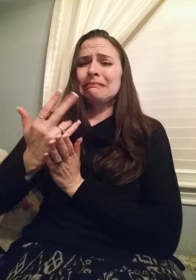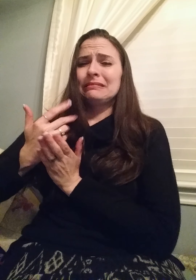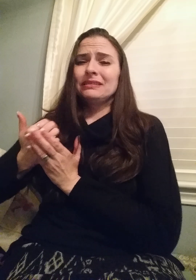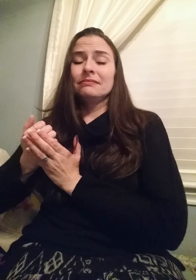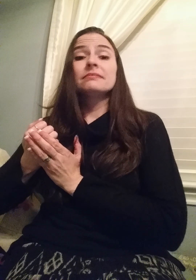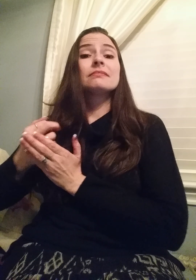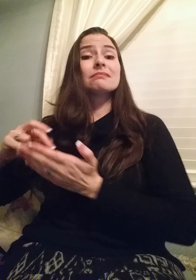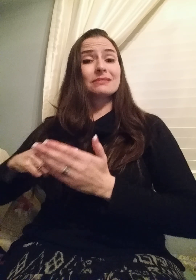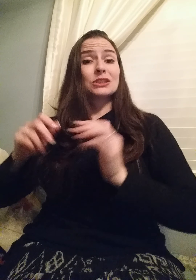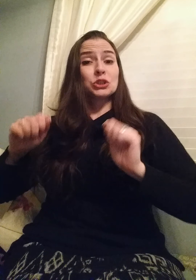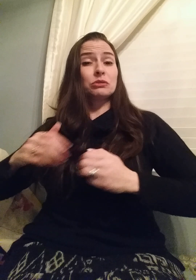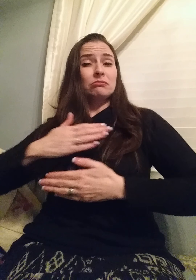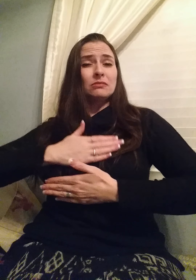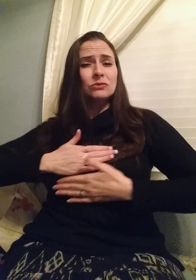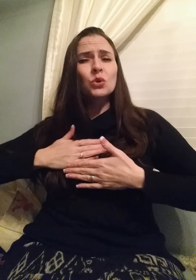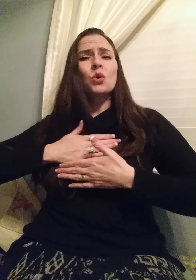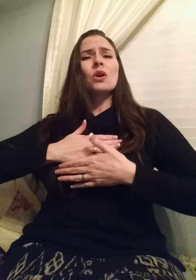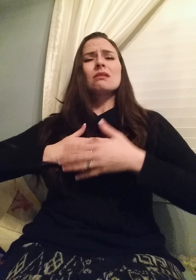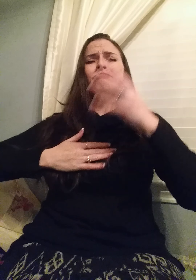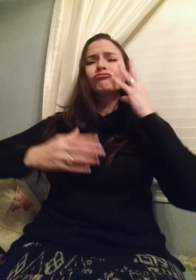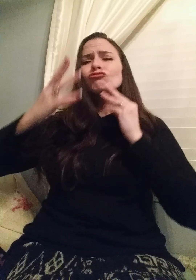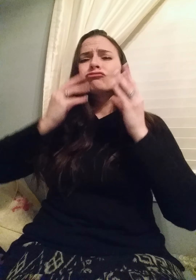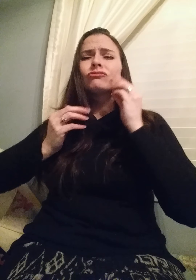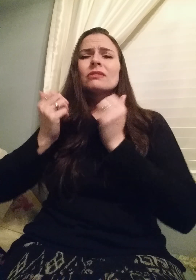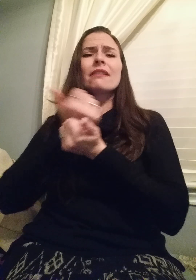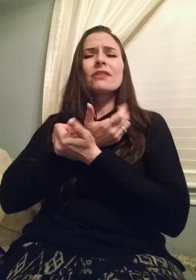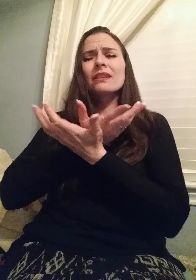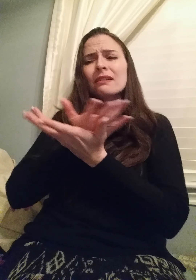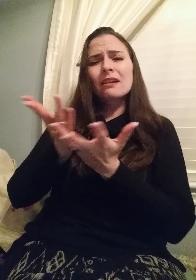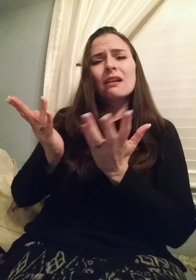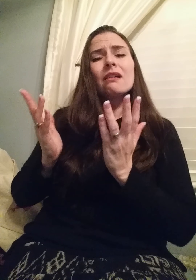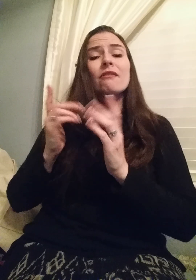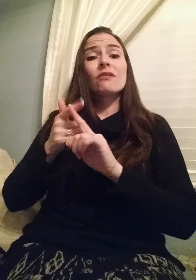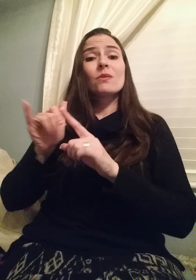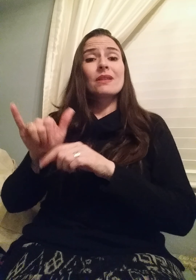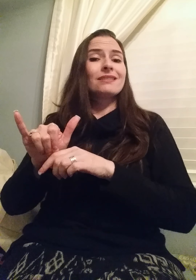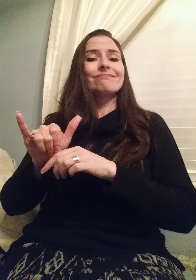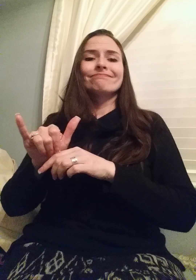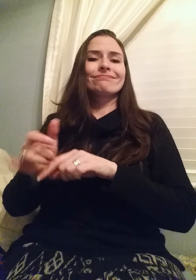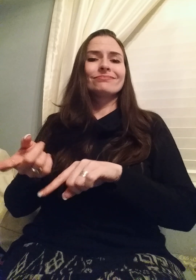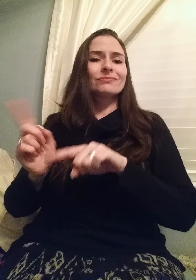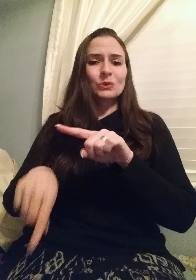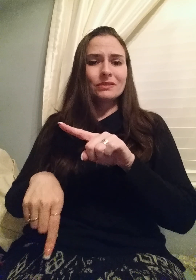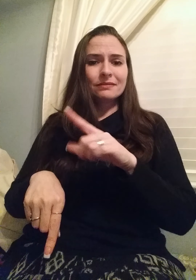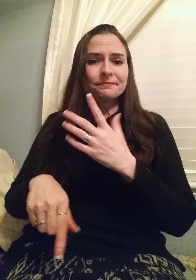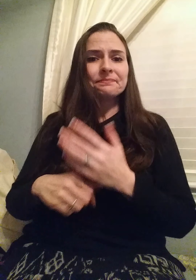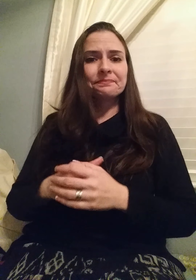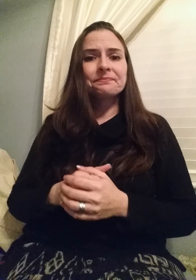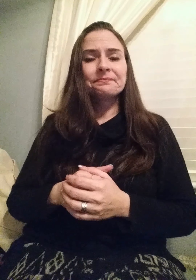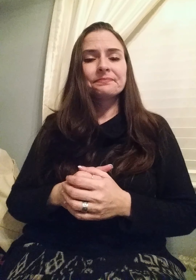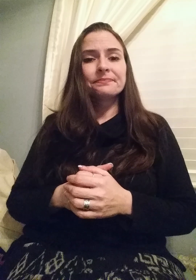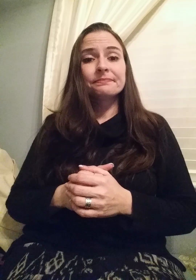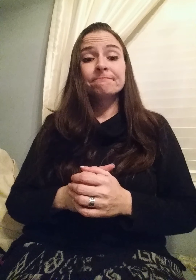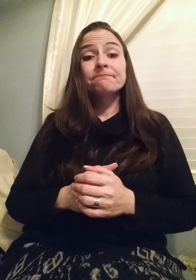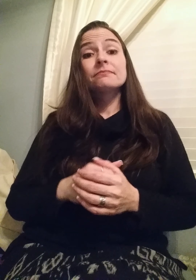and experience what they needed to within each of the scenarios they were thrown into. In addition to that, we